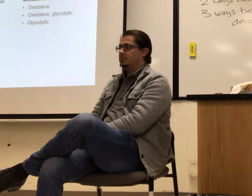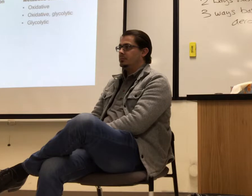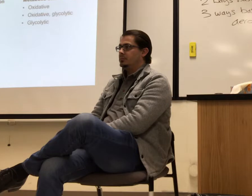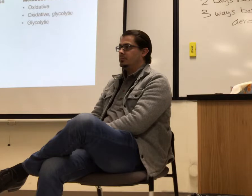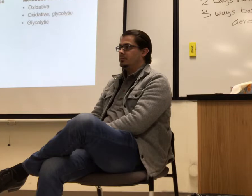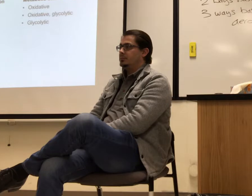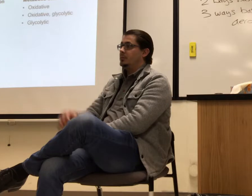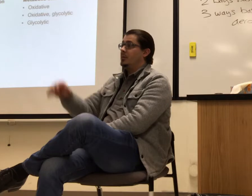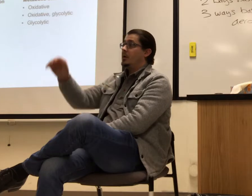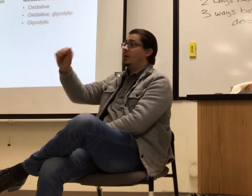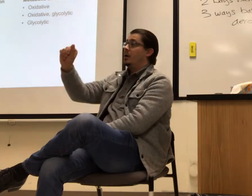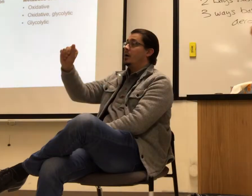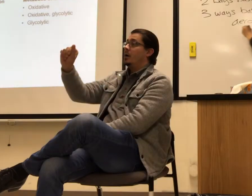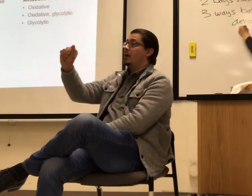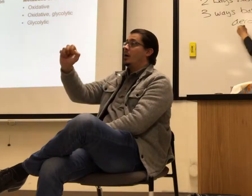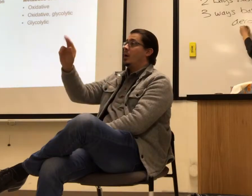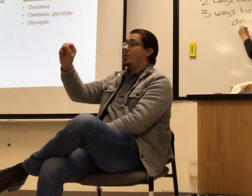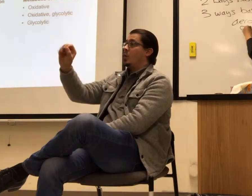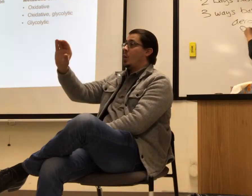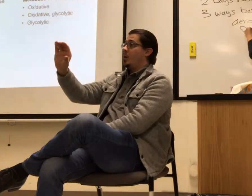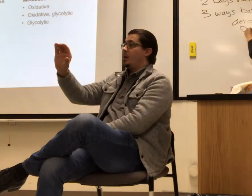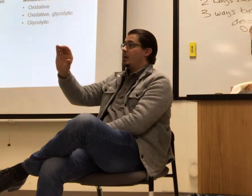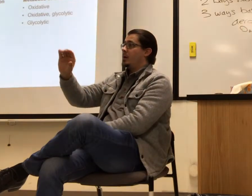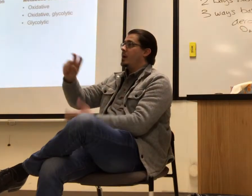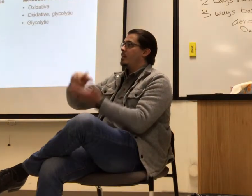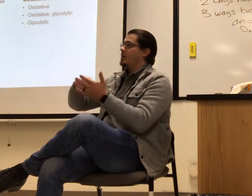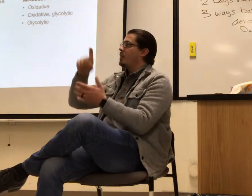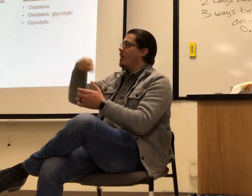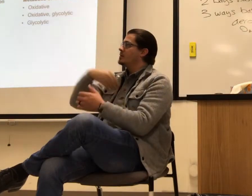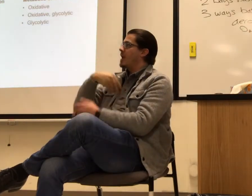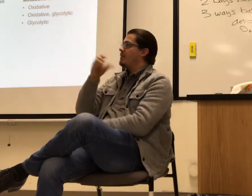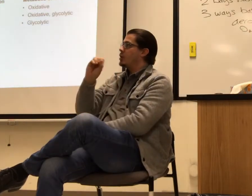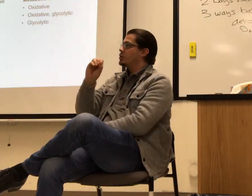Aerobic means you depend on oxygen, O2.